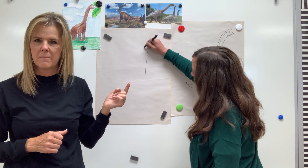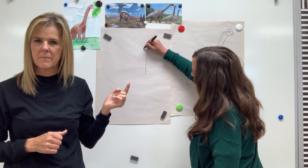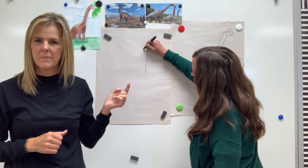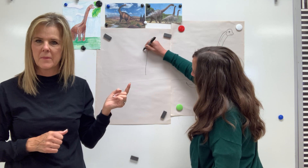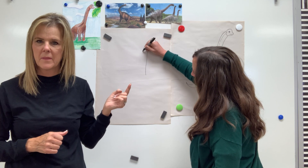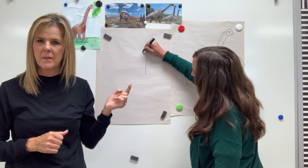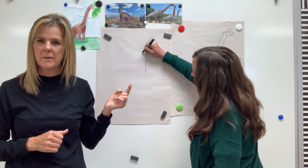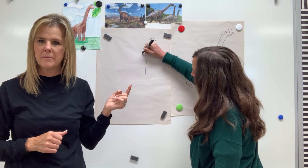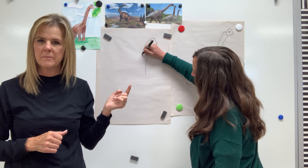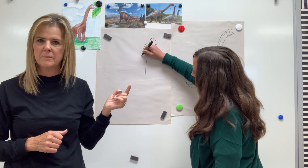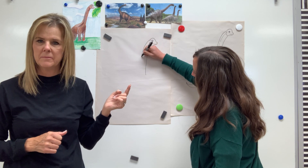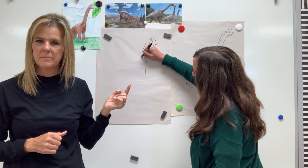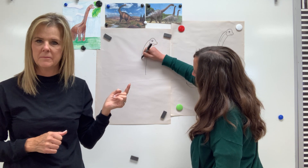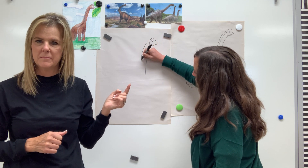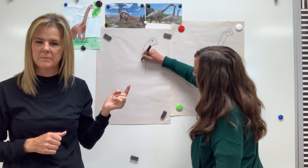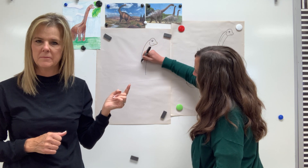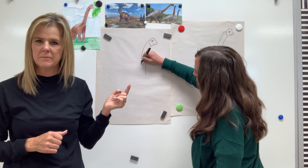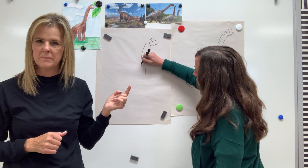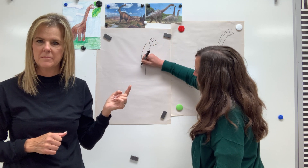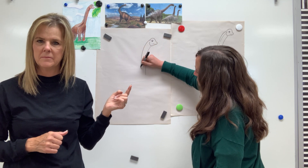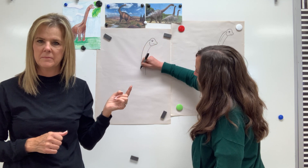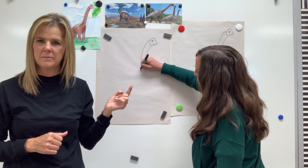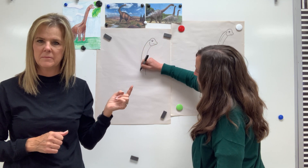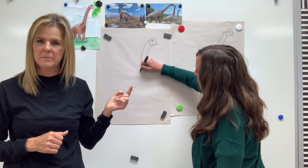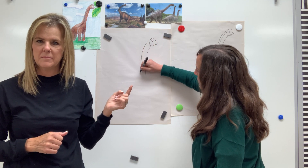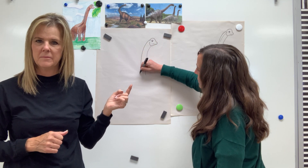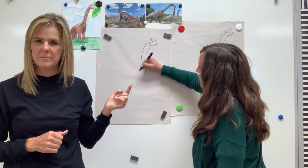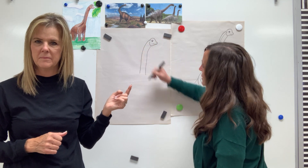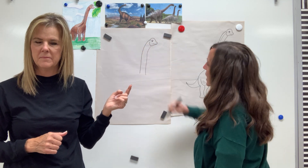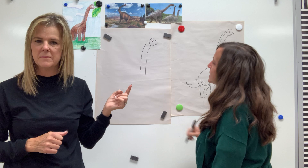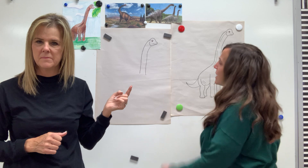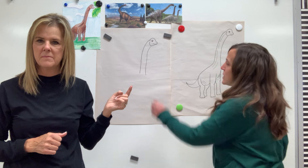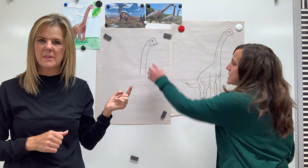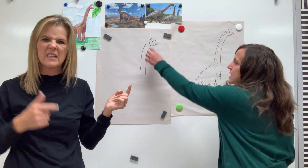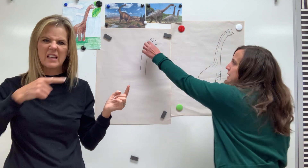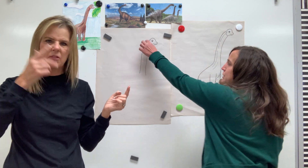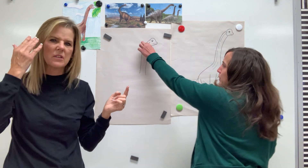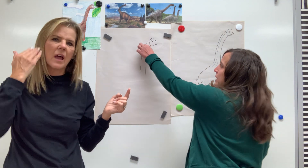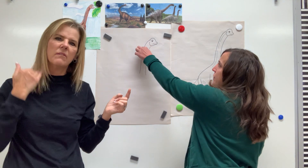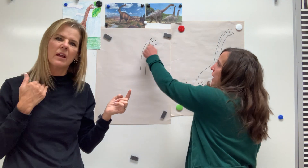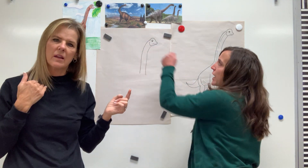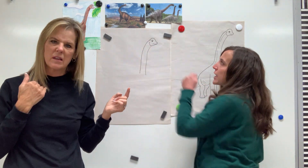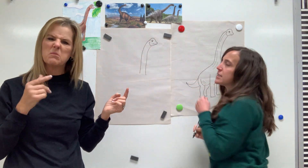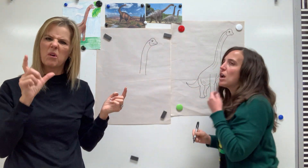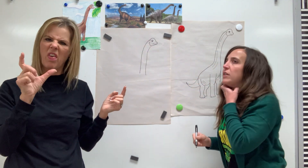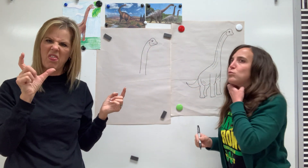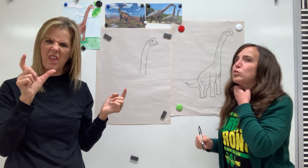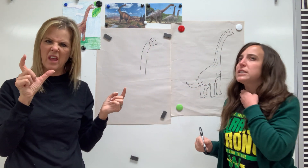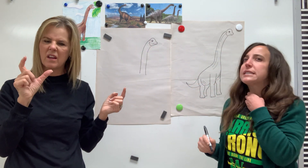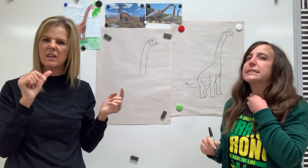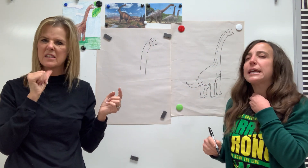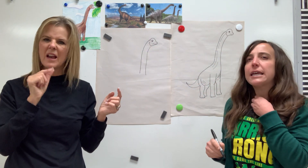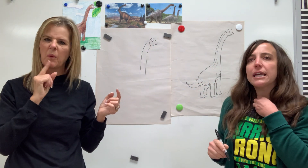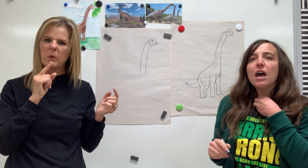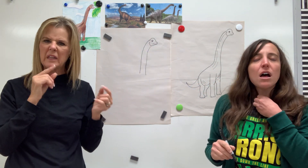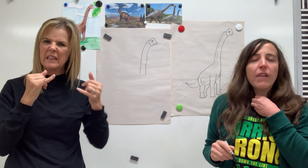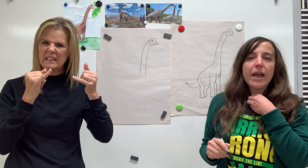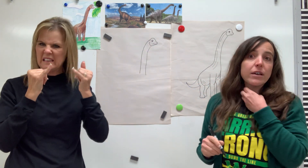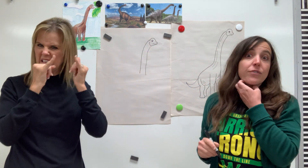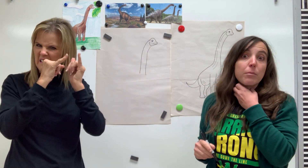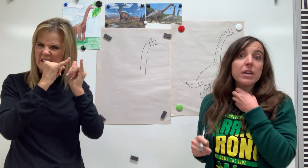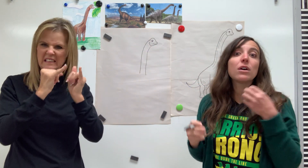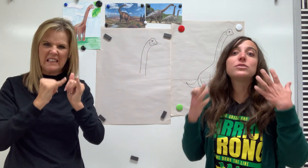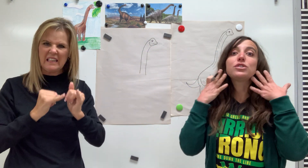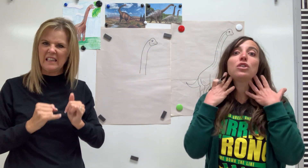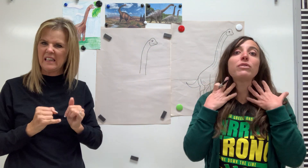and I'm just gonna follow that curve line down for the other side of his neck. See how it's nice? It's pretty thick. It's not really skinny